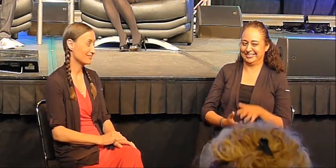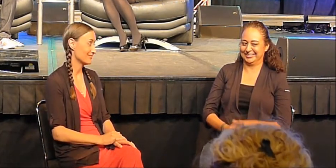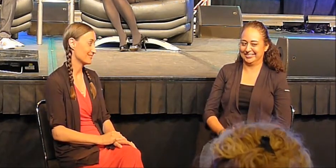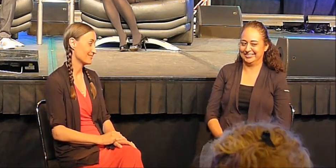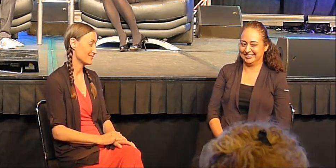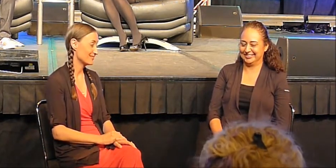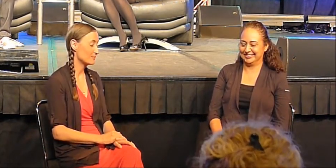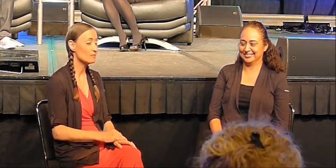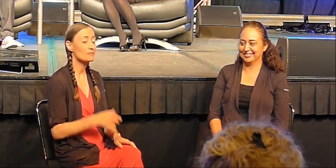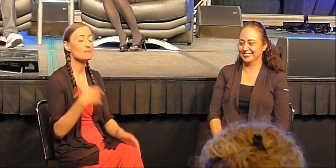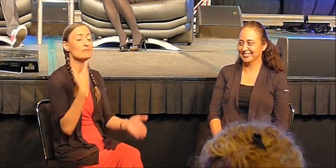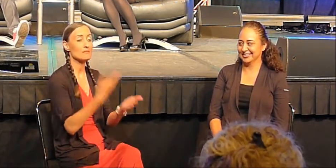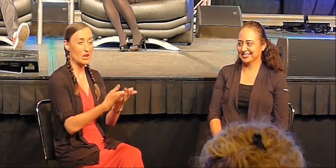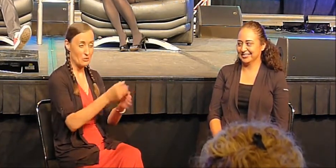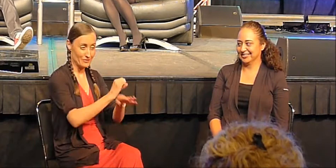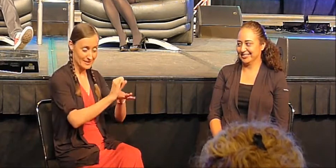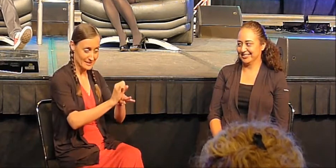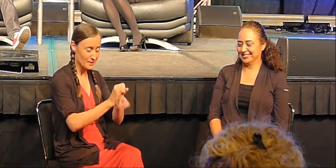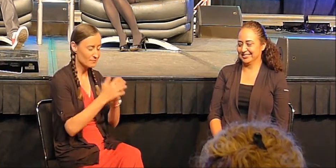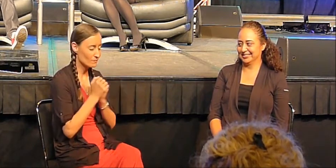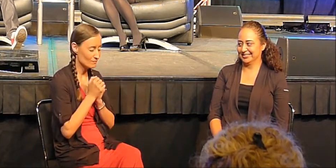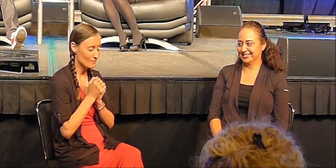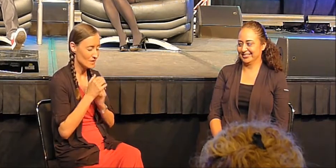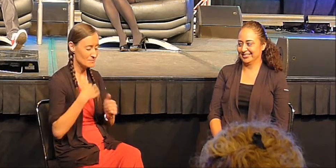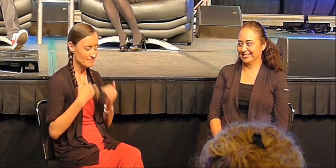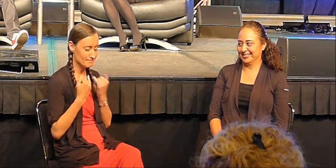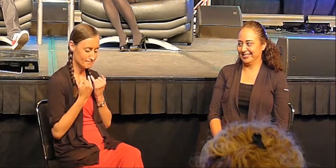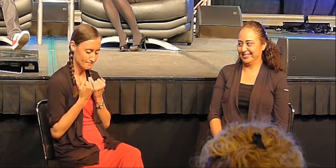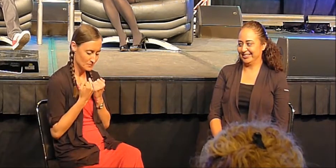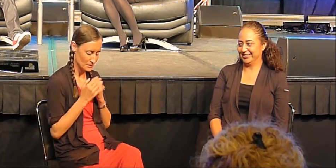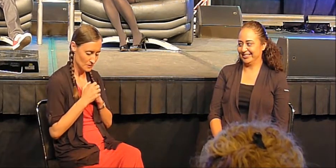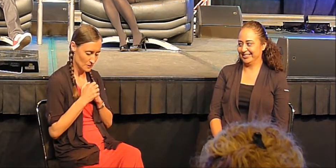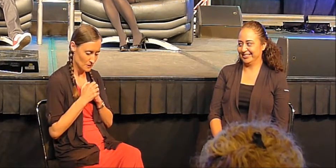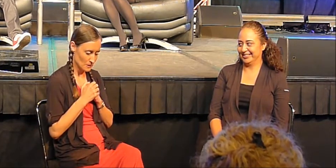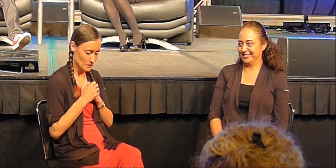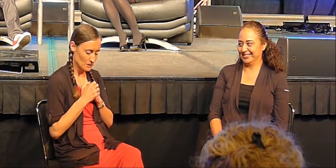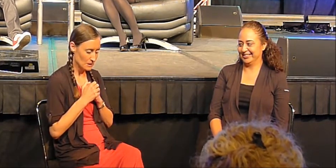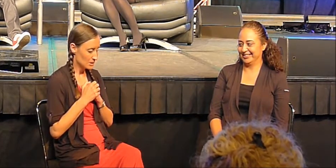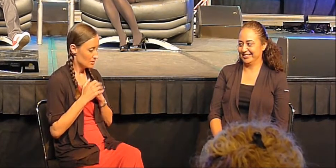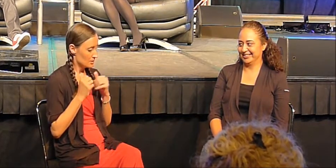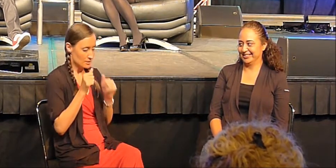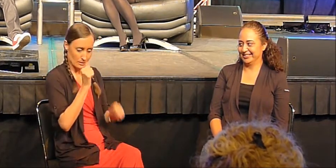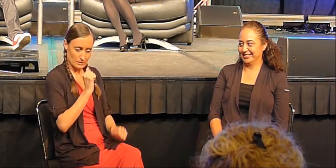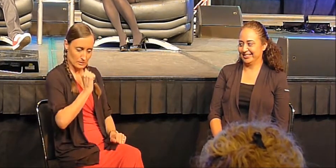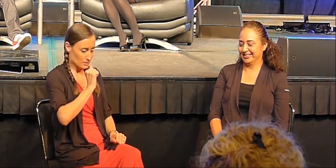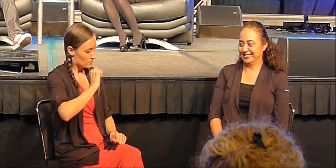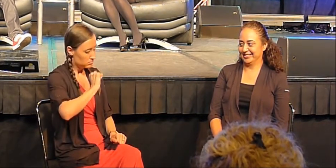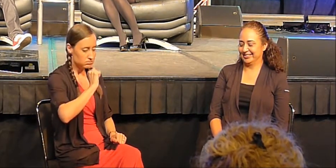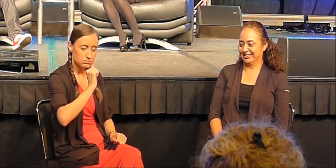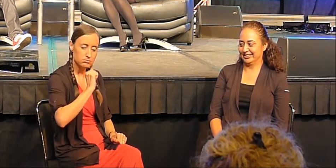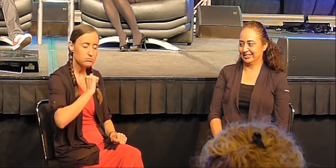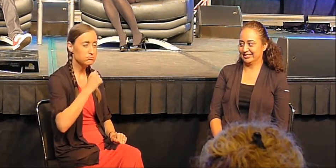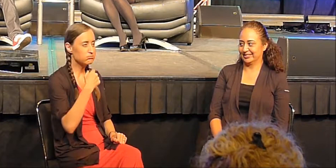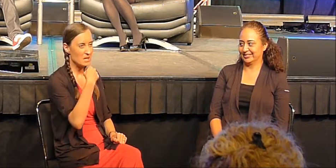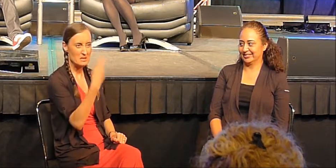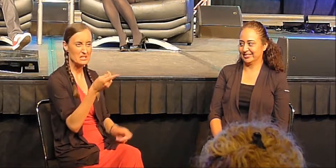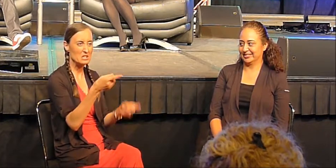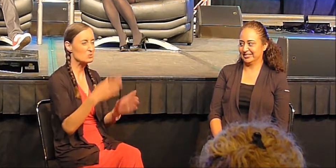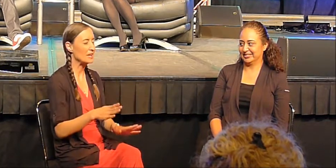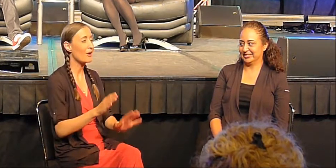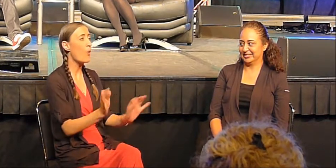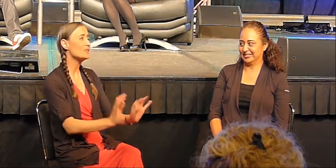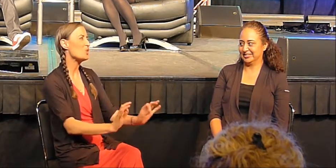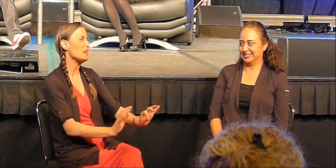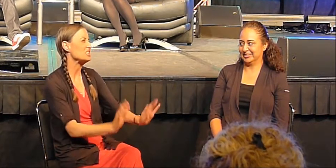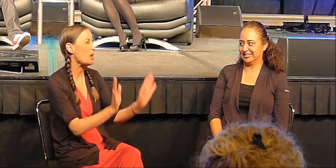Right? I get to the set, and I say to myself, I'm gonna brave it out. I'm just gonna brazen it out. I'm gonna tell Rob it's no big deal,